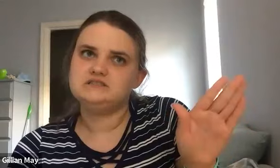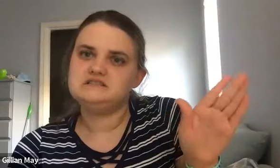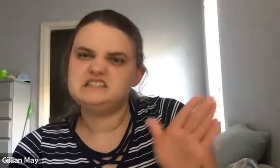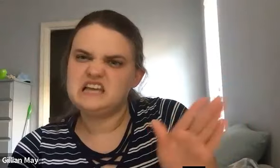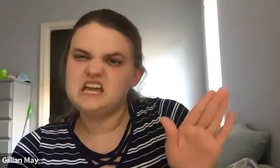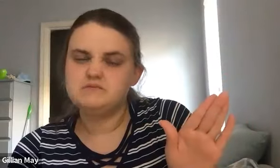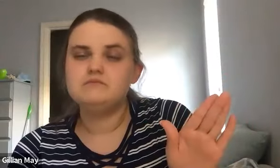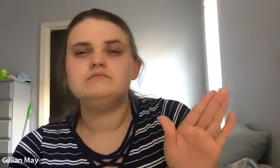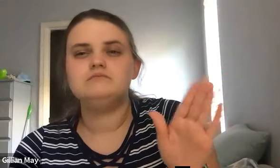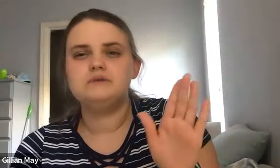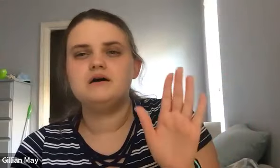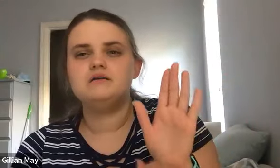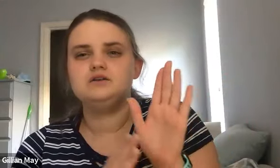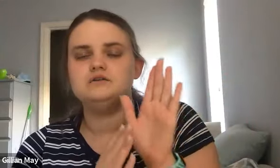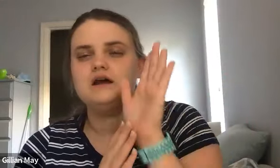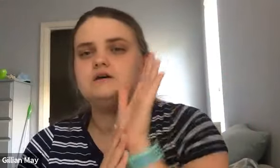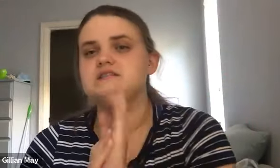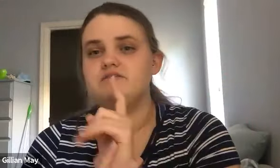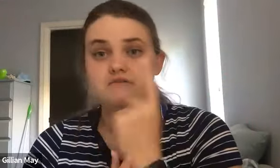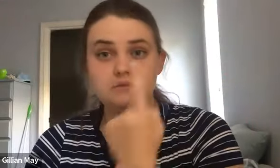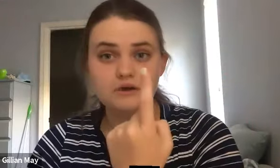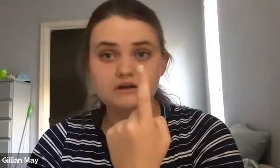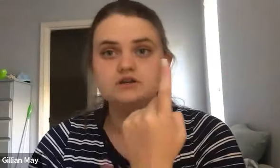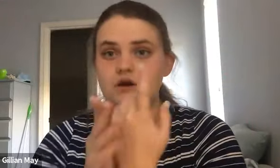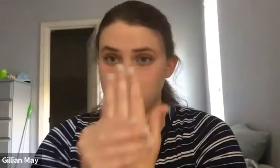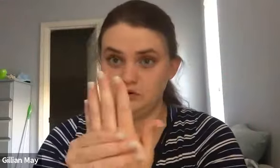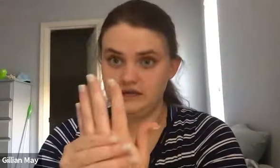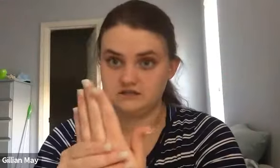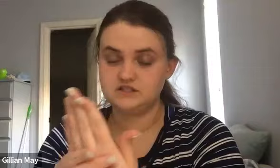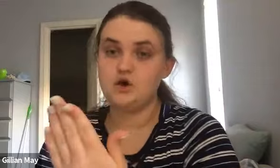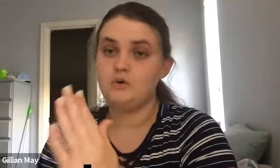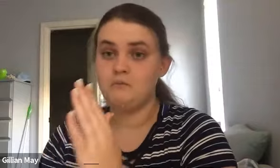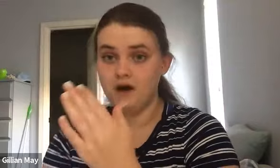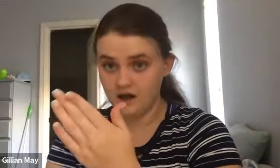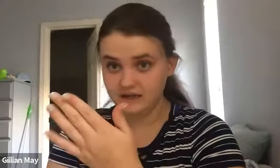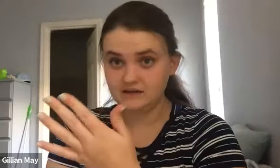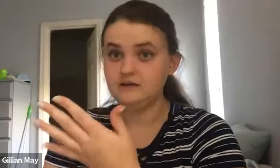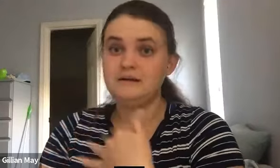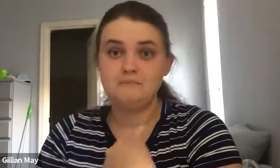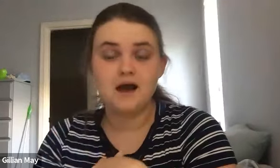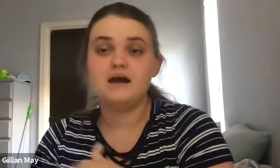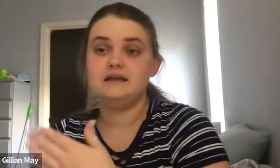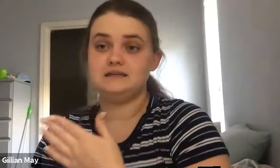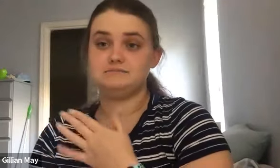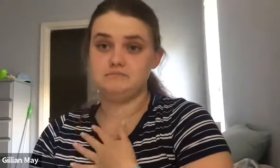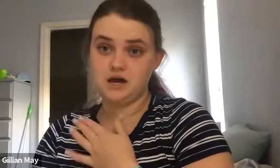the same, but you're now, instead of having a pointer, you have your whole hand. So mine, my is